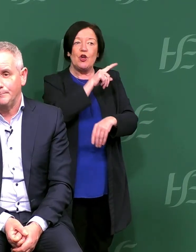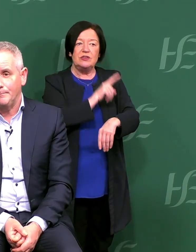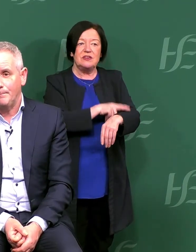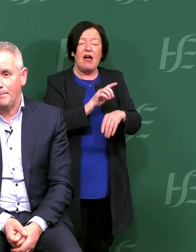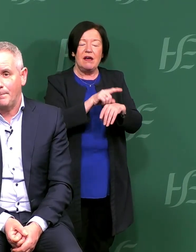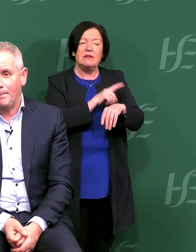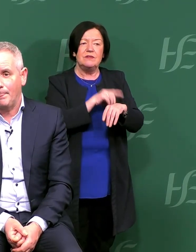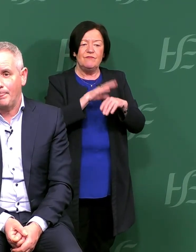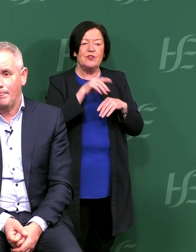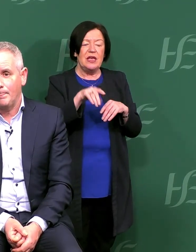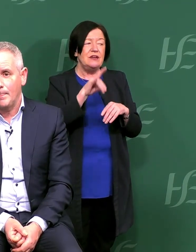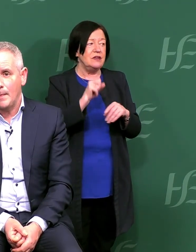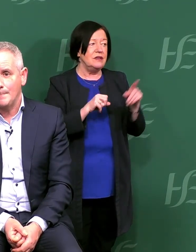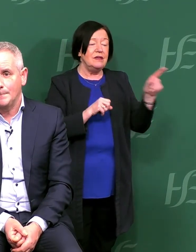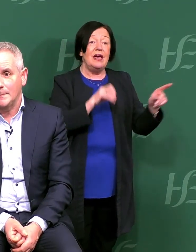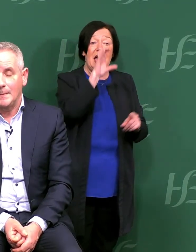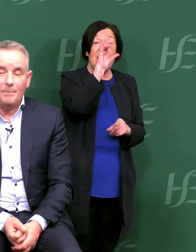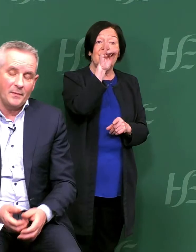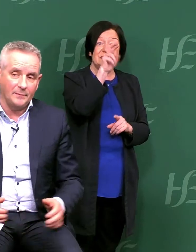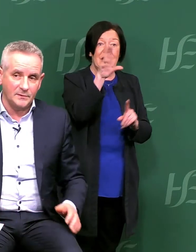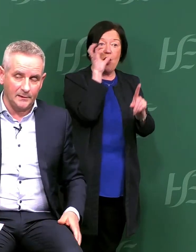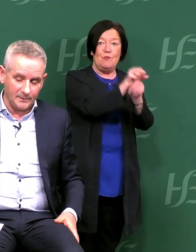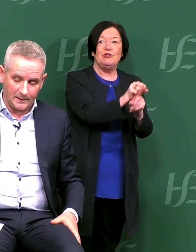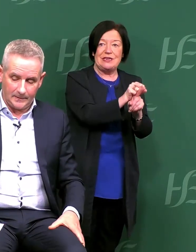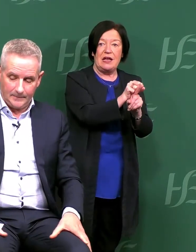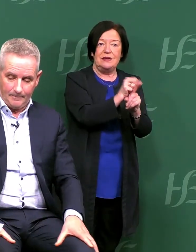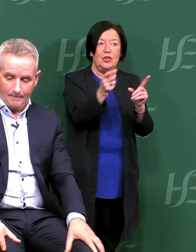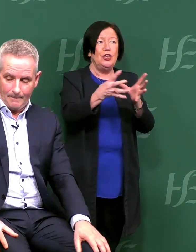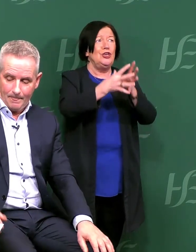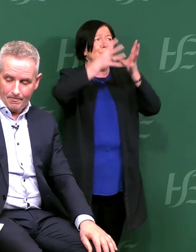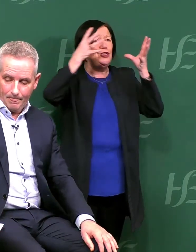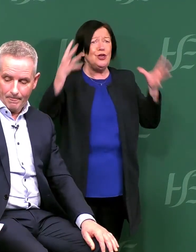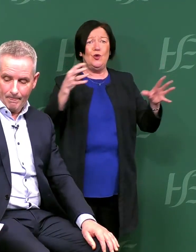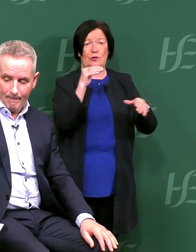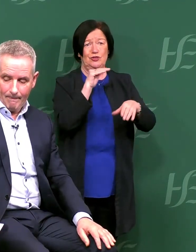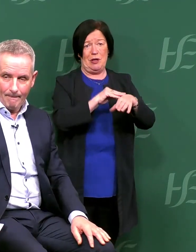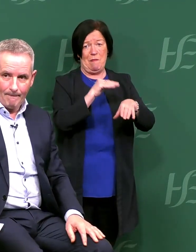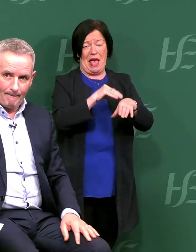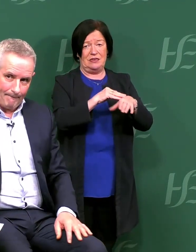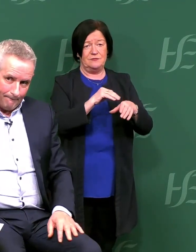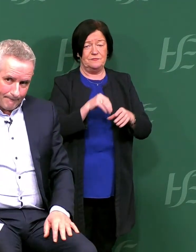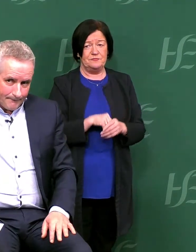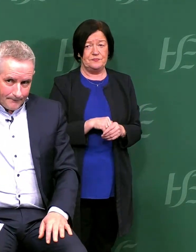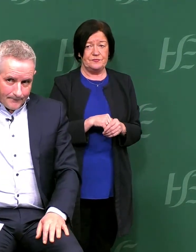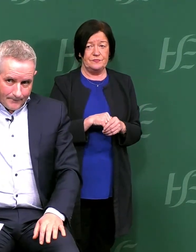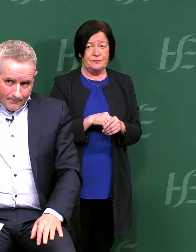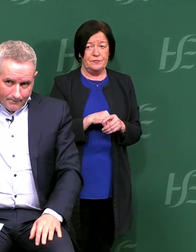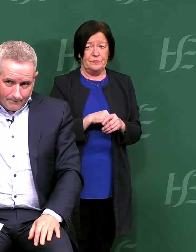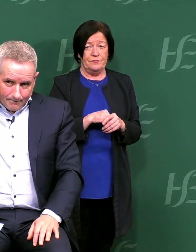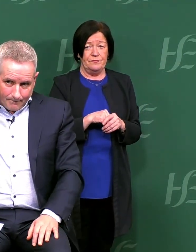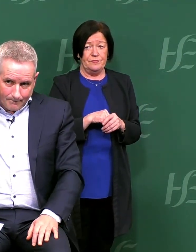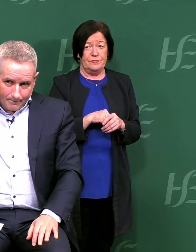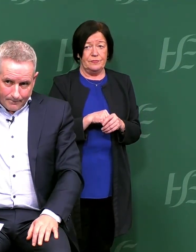Delta. And the cyber attack, which had a huge impact on waiting lists.